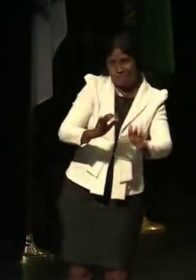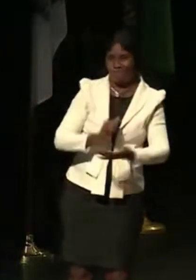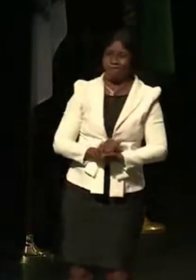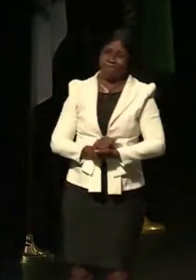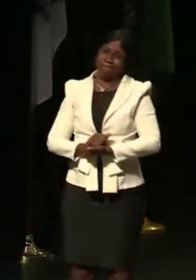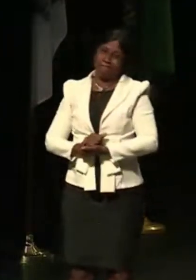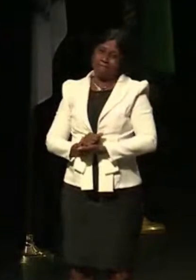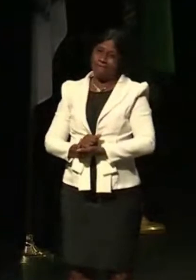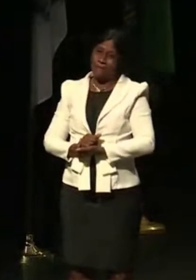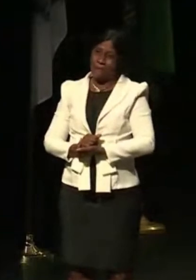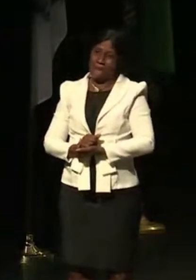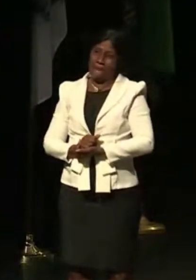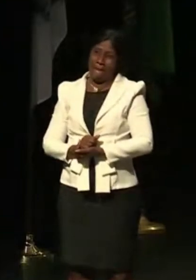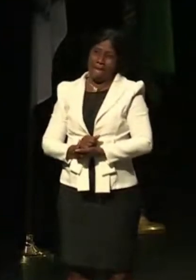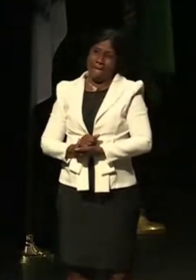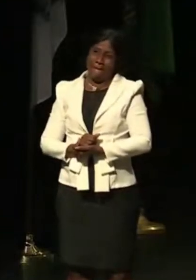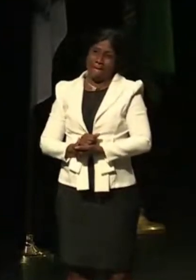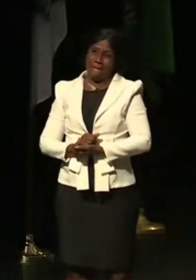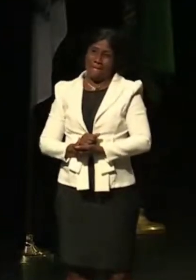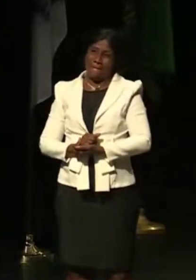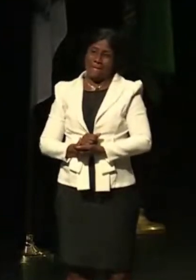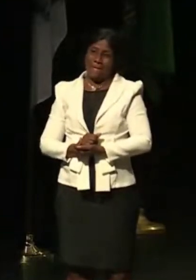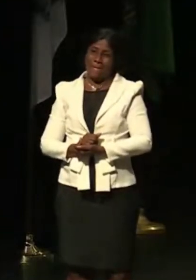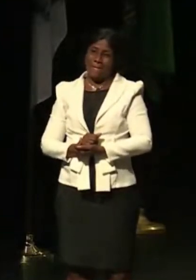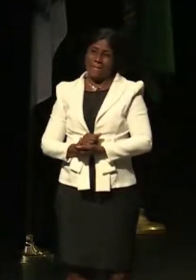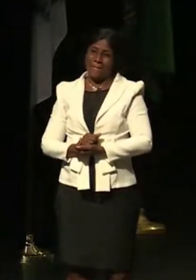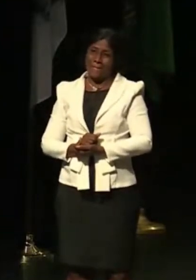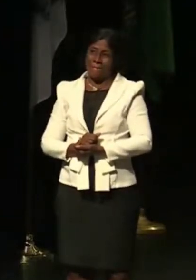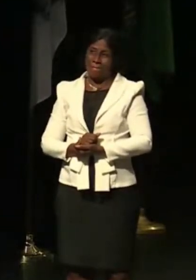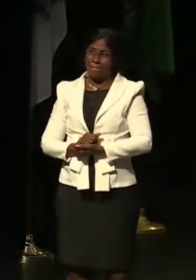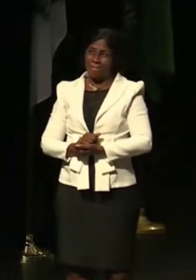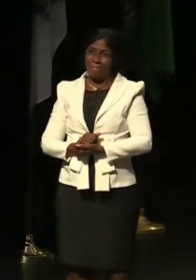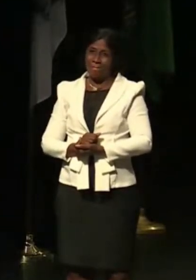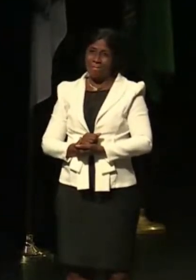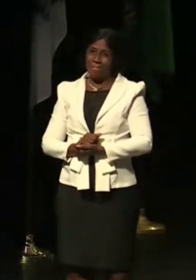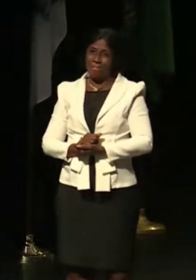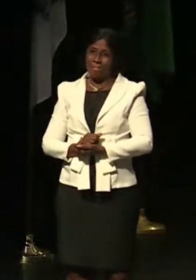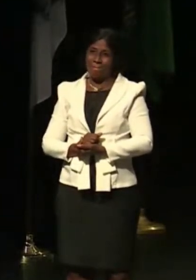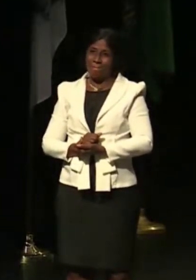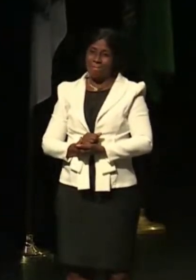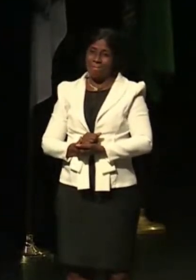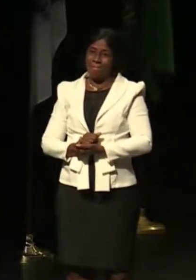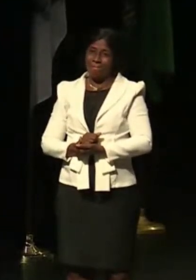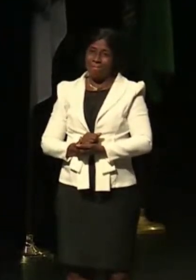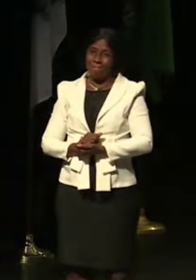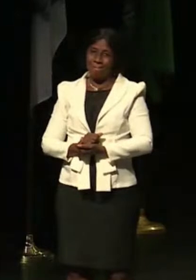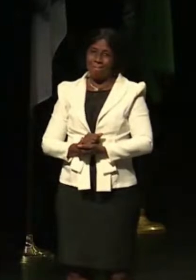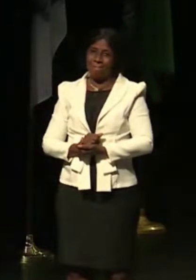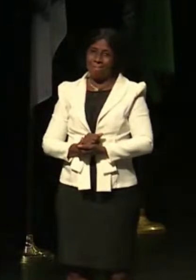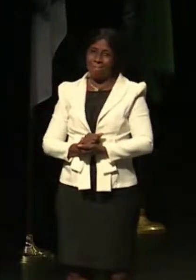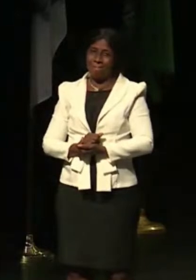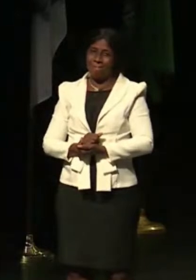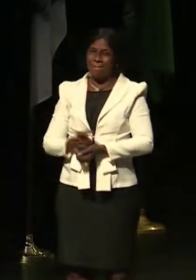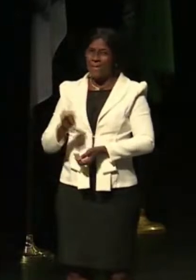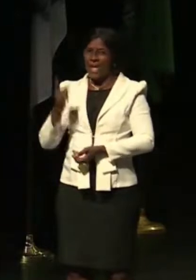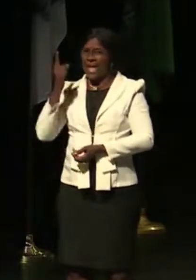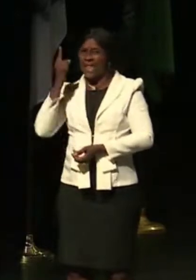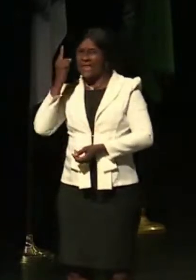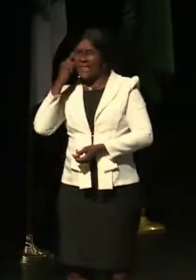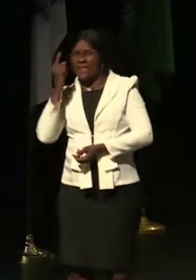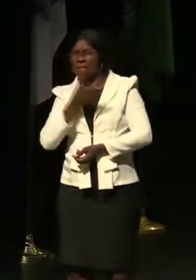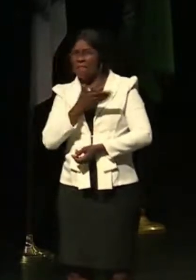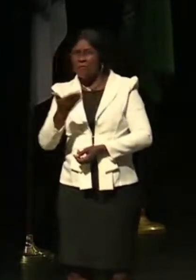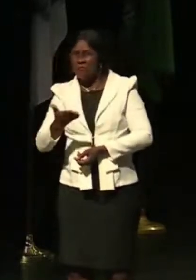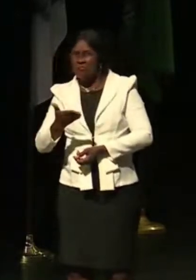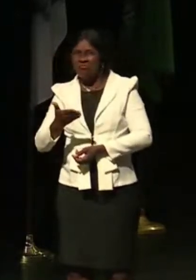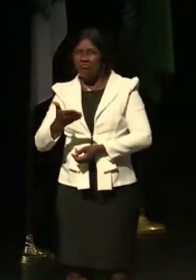know, look in the scrap heap of what was discarded from your grandmother and your